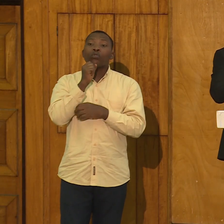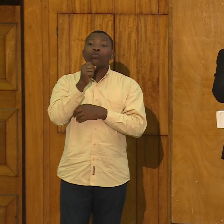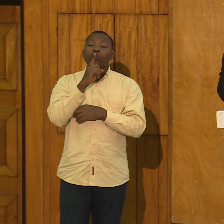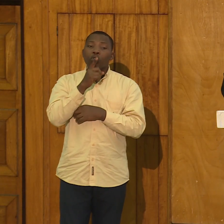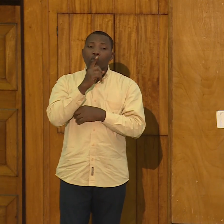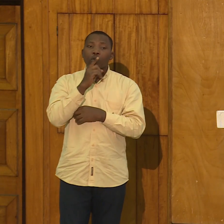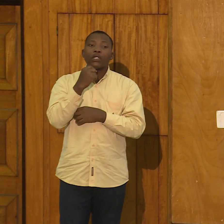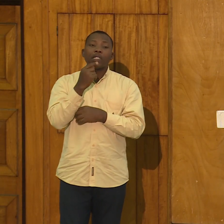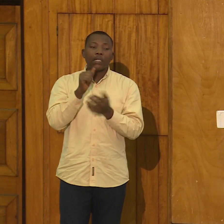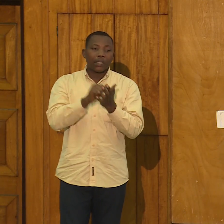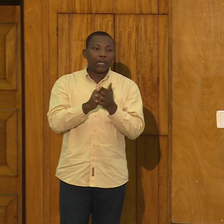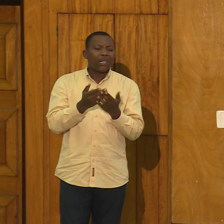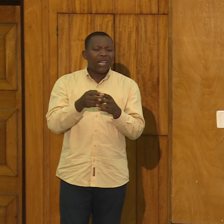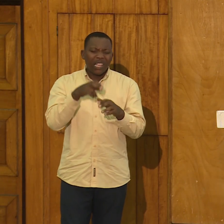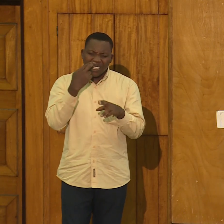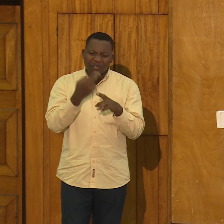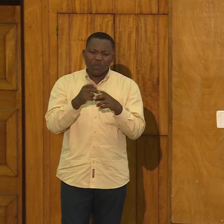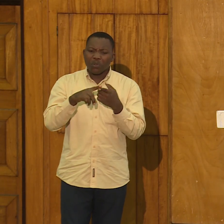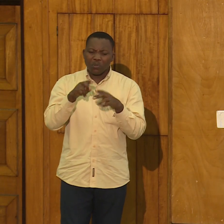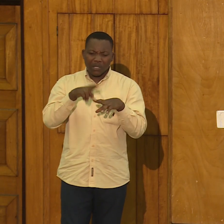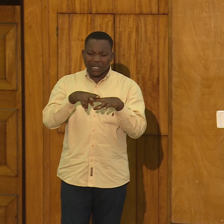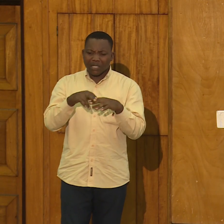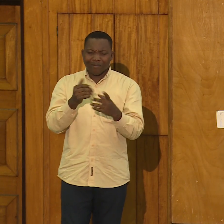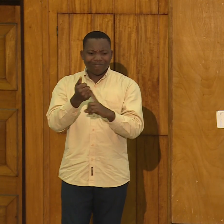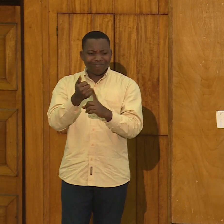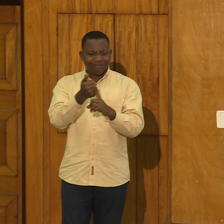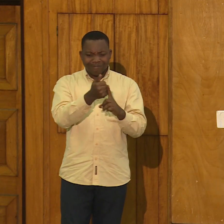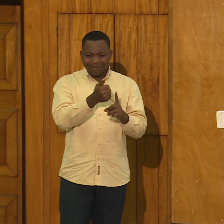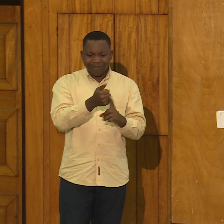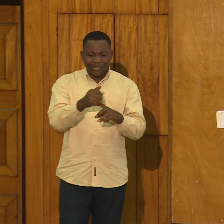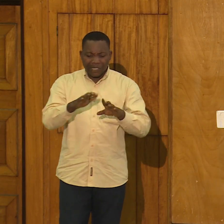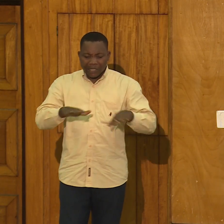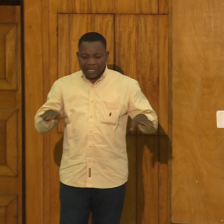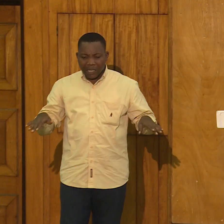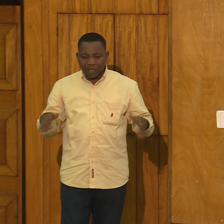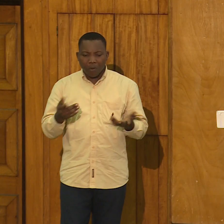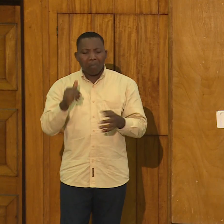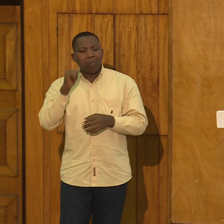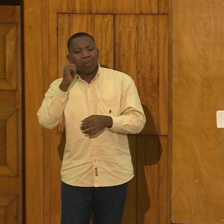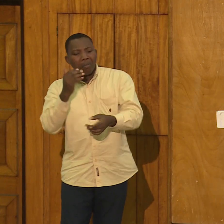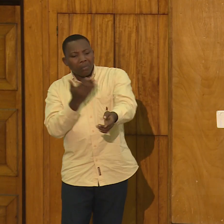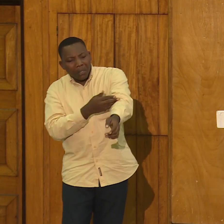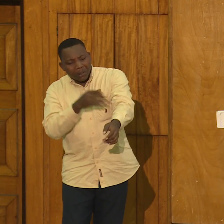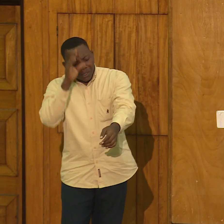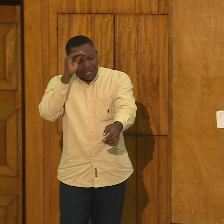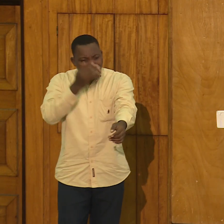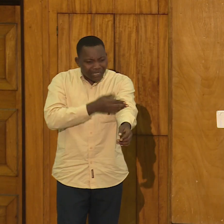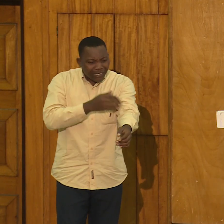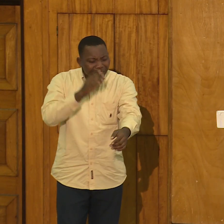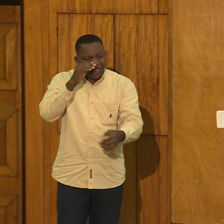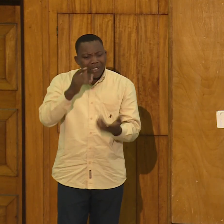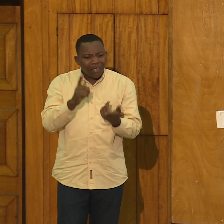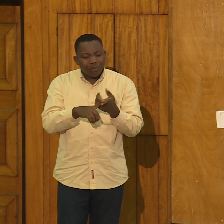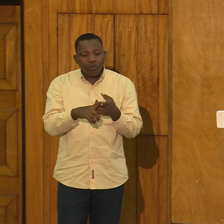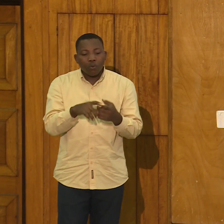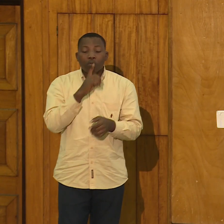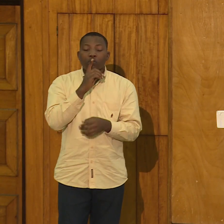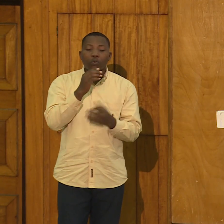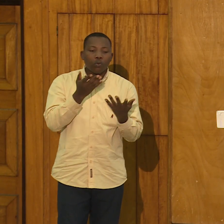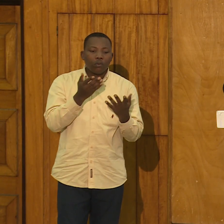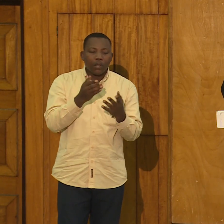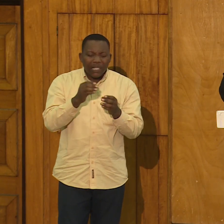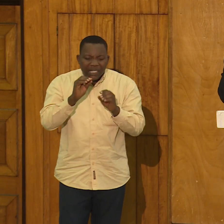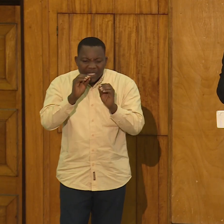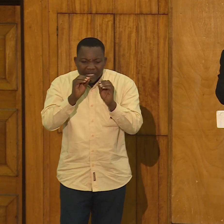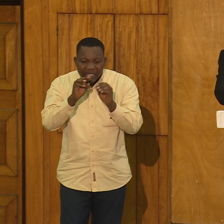it's very difficult to sit down with your own child, your own daughter, your own son, to really take them through